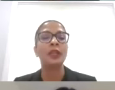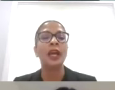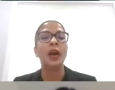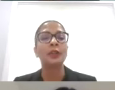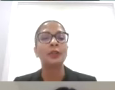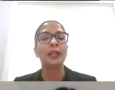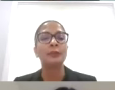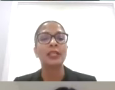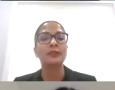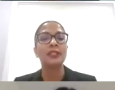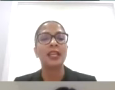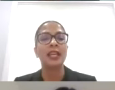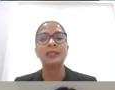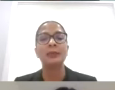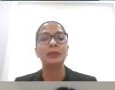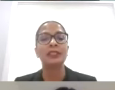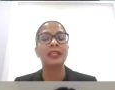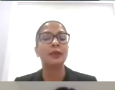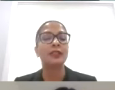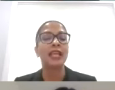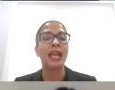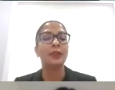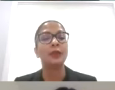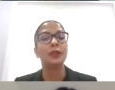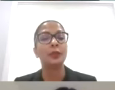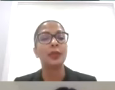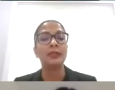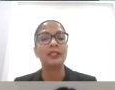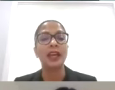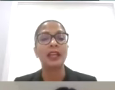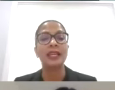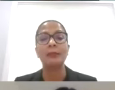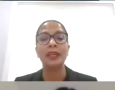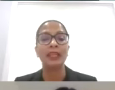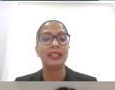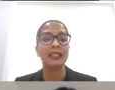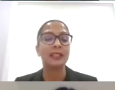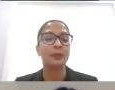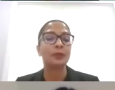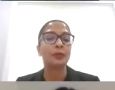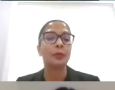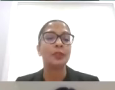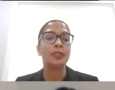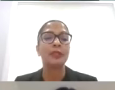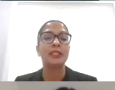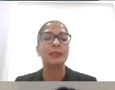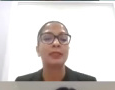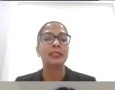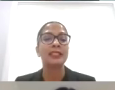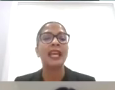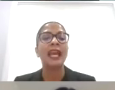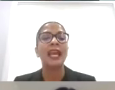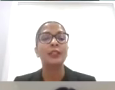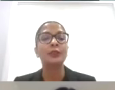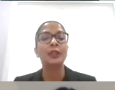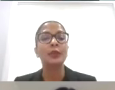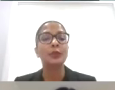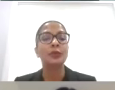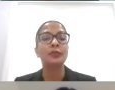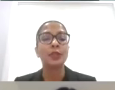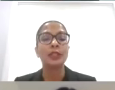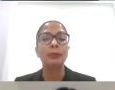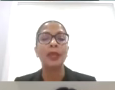module. Our learning objective today is to be able to delve into how you can create this content, making it accessible for persons with disabilities, including